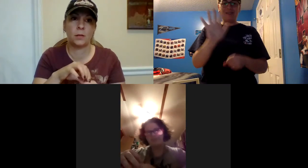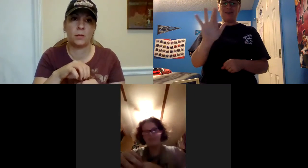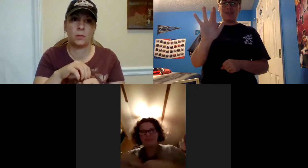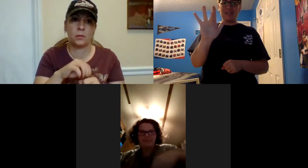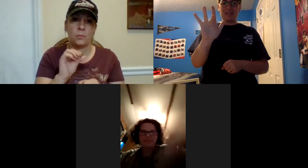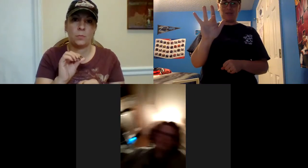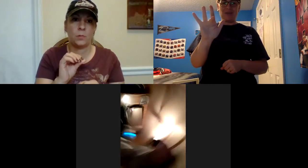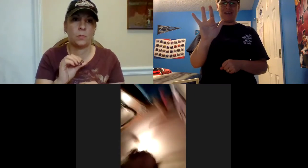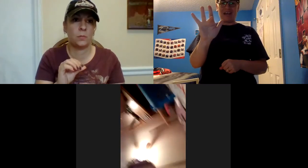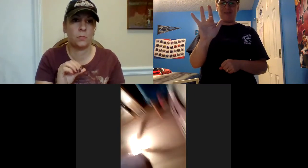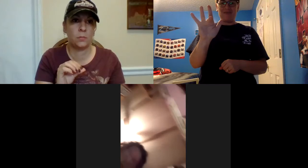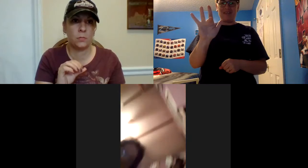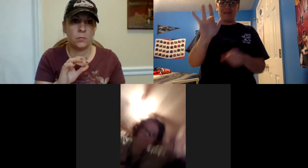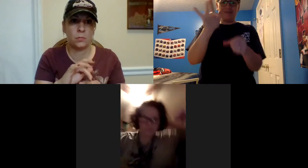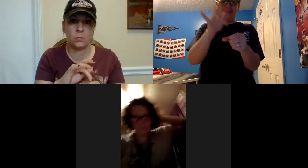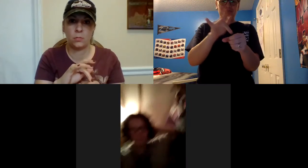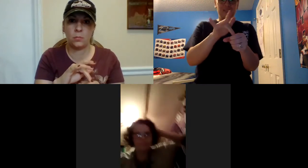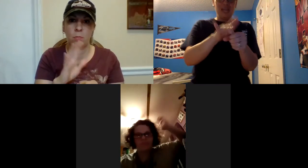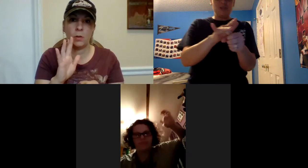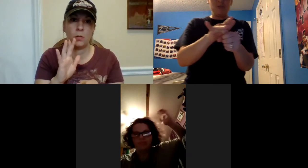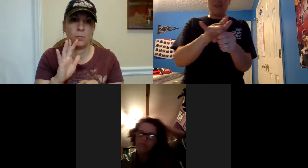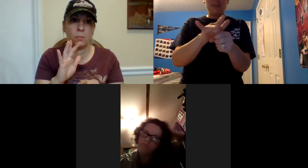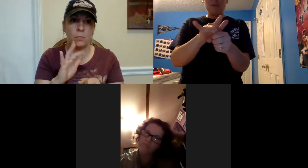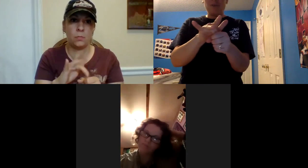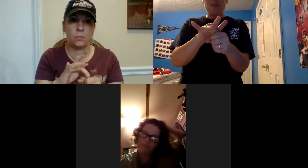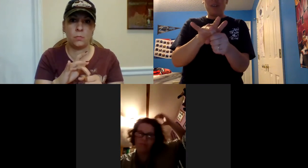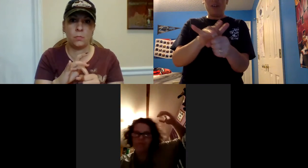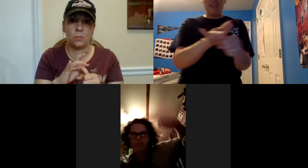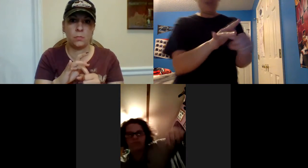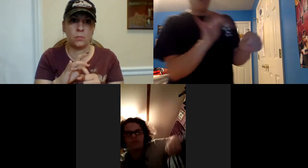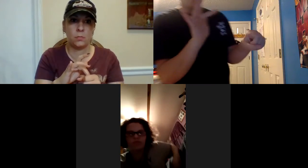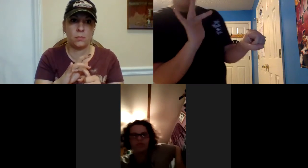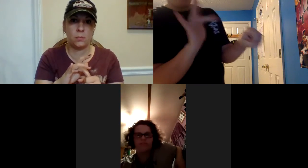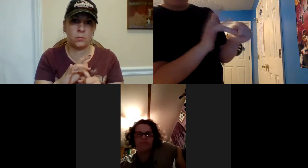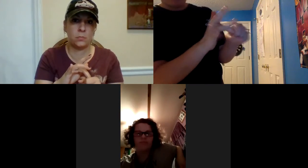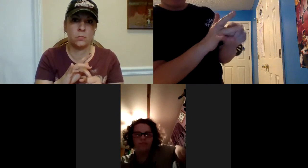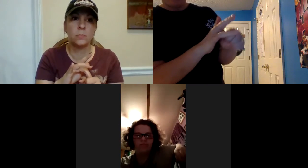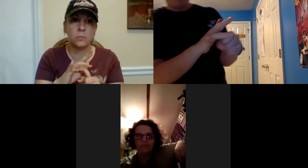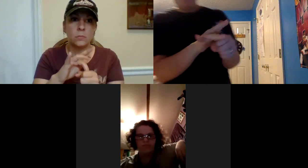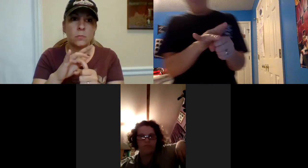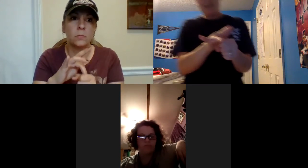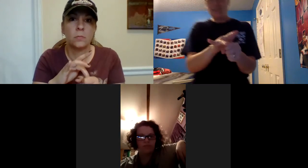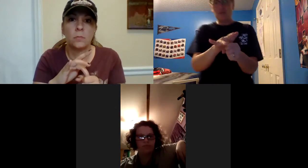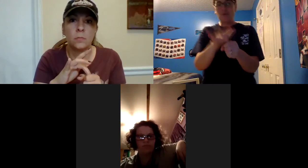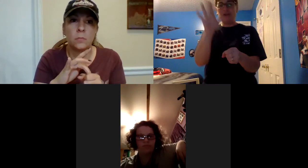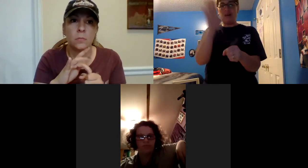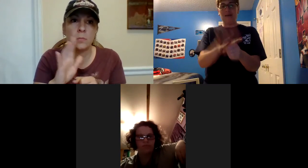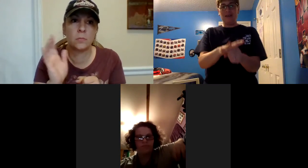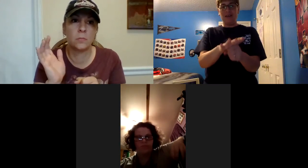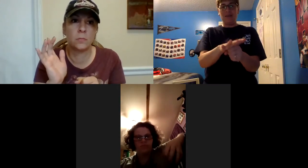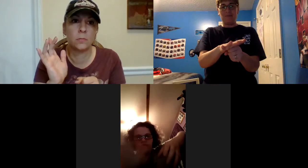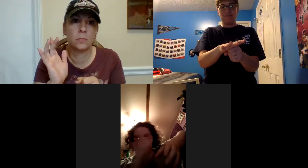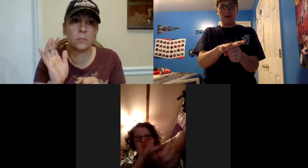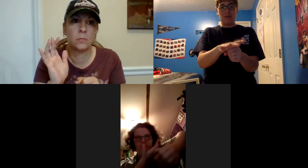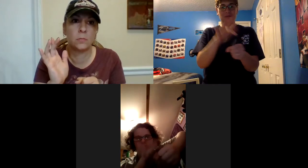soda. Soda, you take that 25 and you put the middle finger into the little hole and then you pull it out